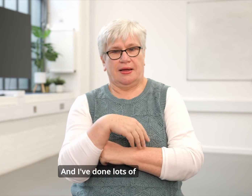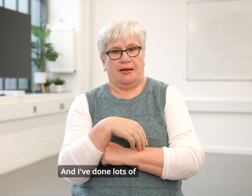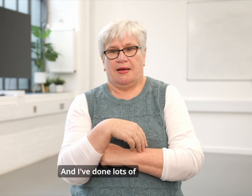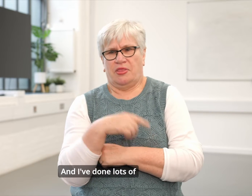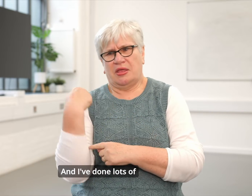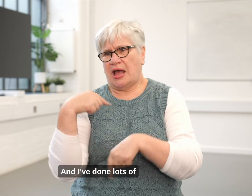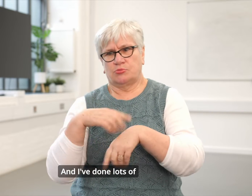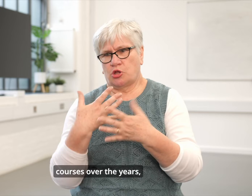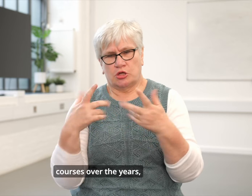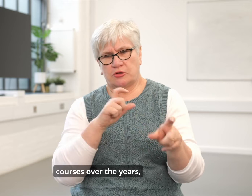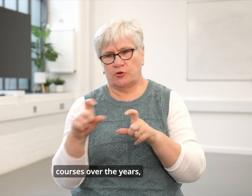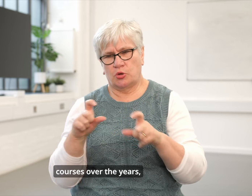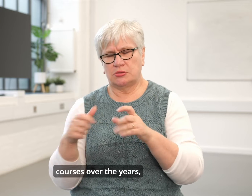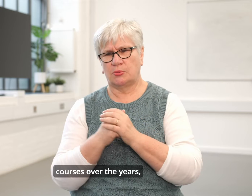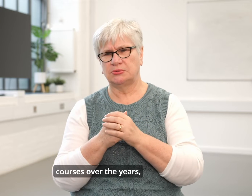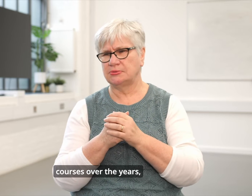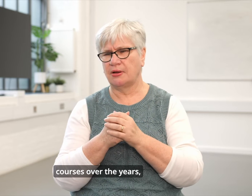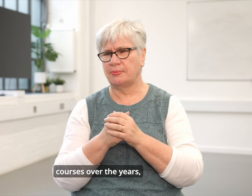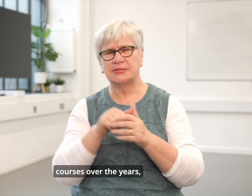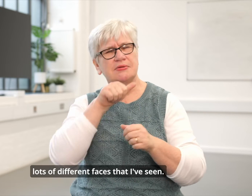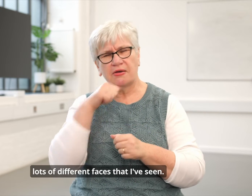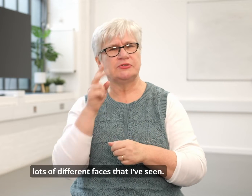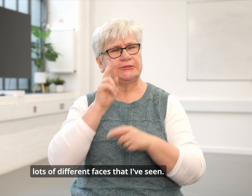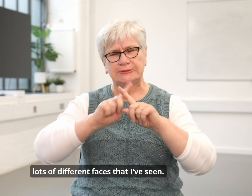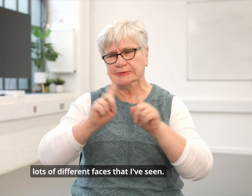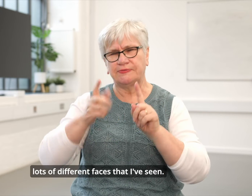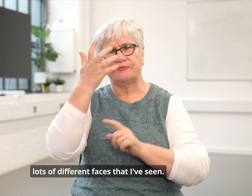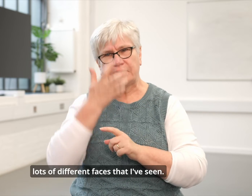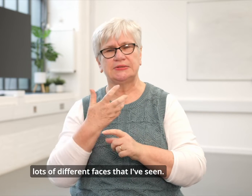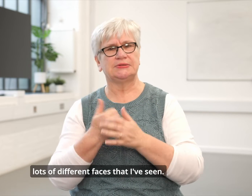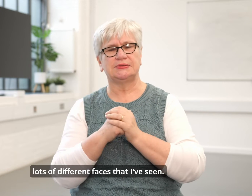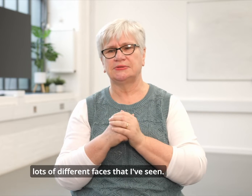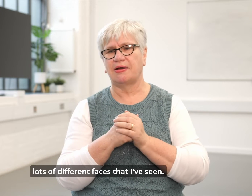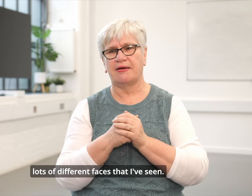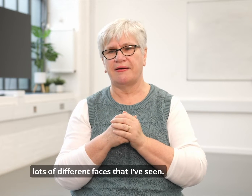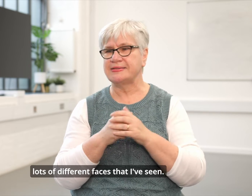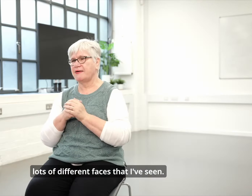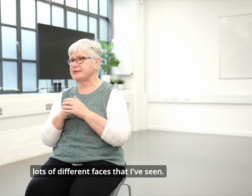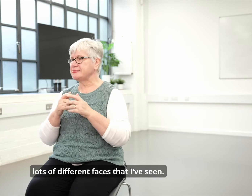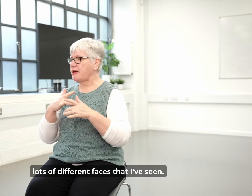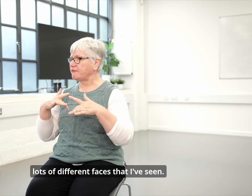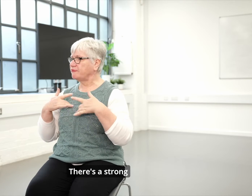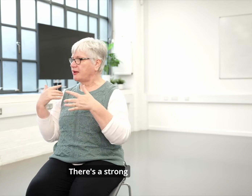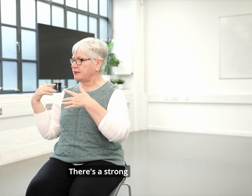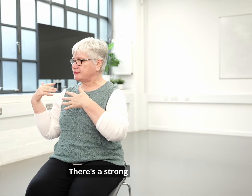And I've done lots of courses over the years, lots of different faces that I've seen. There's a